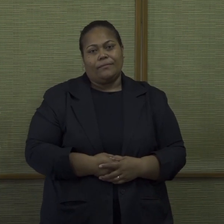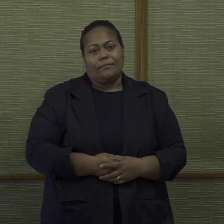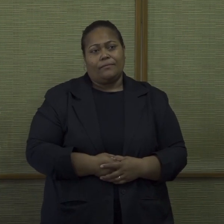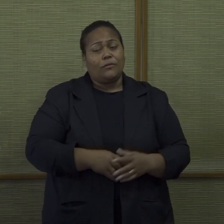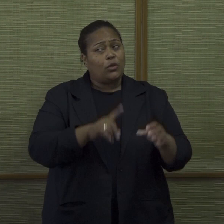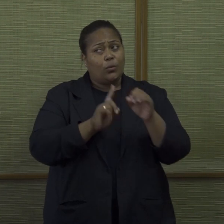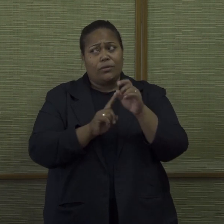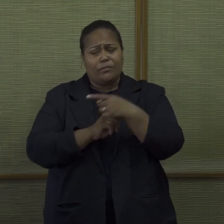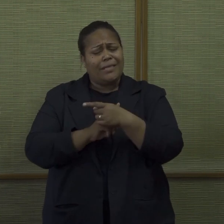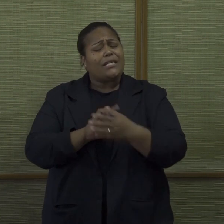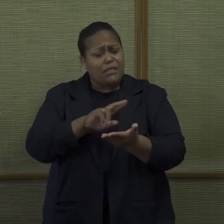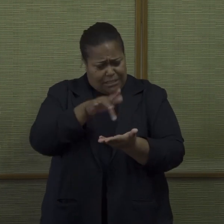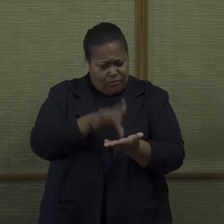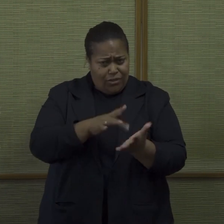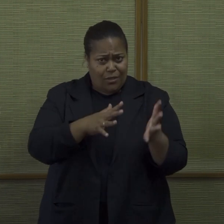Division?